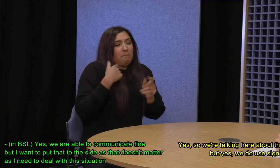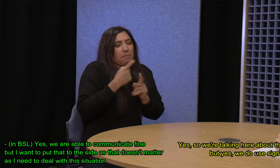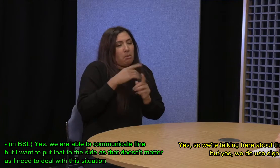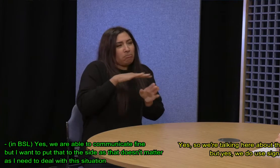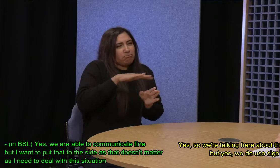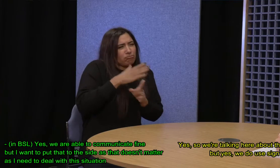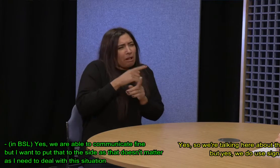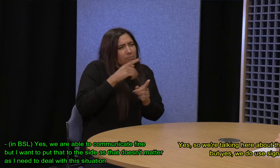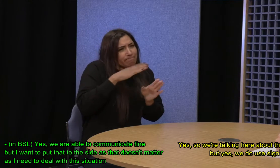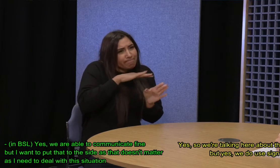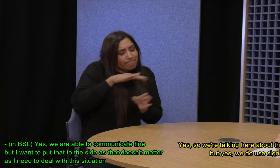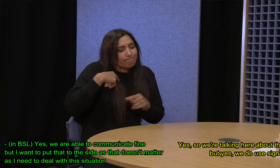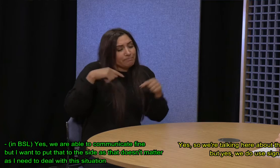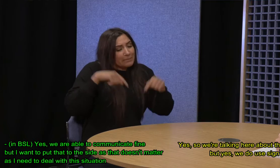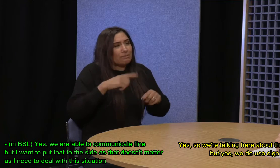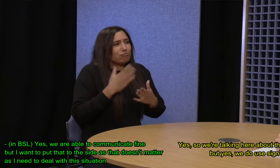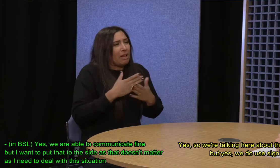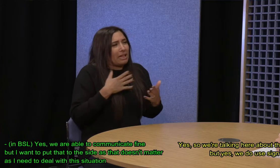Yes.